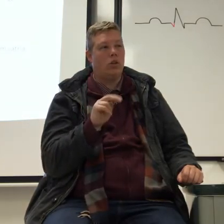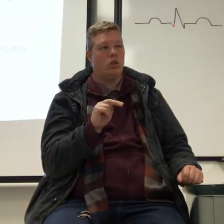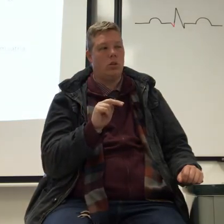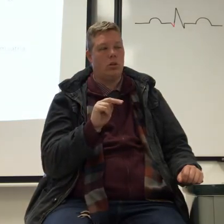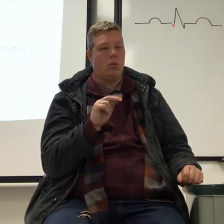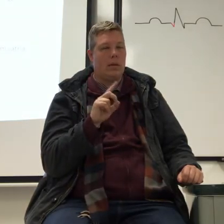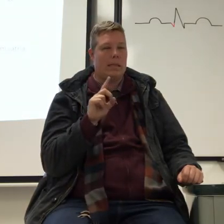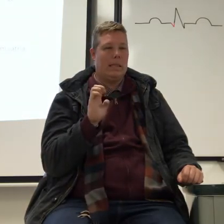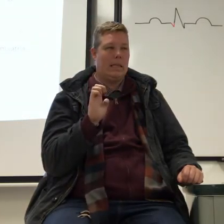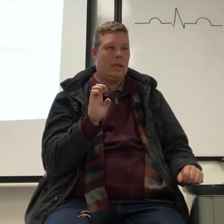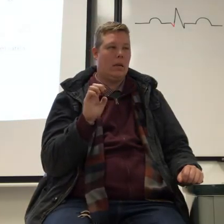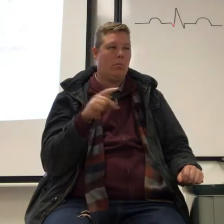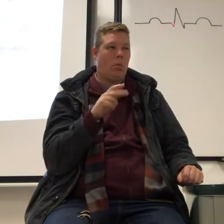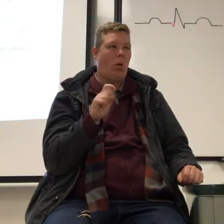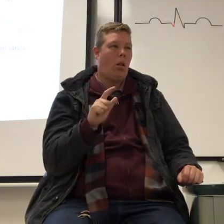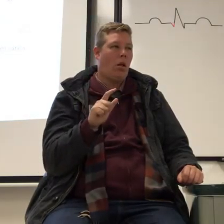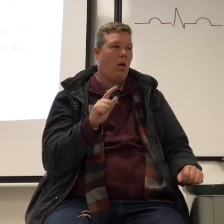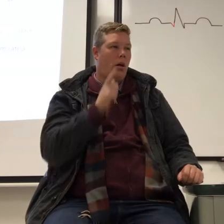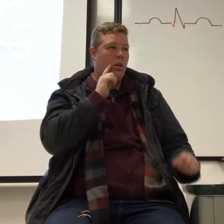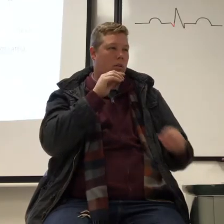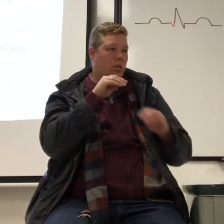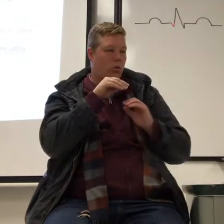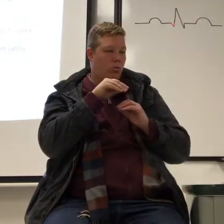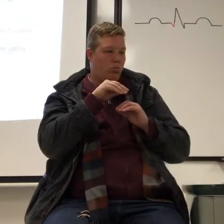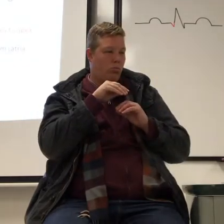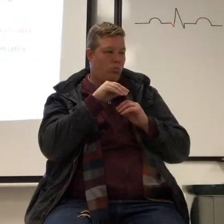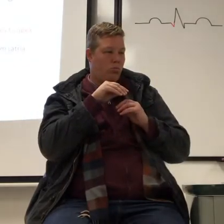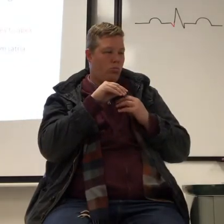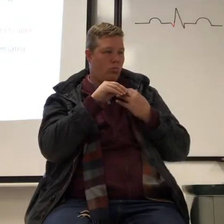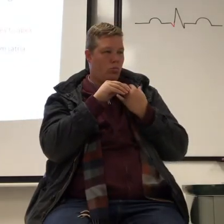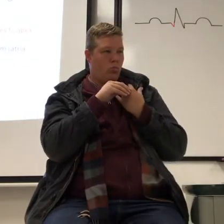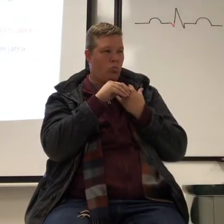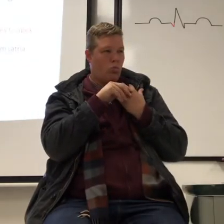It's spreading down, it's traveling down. Oops.